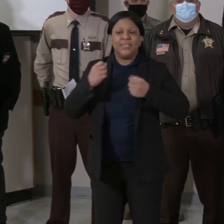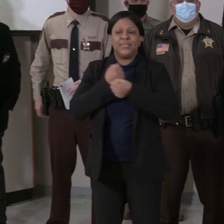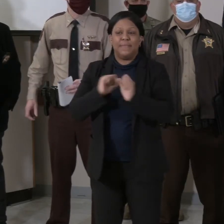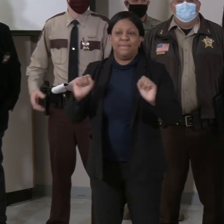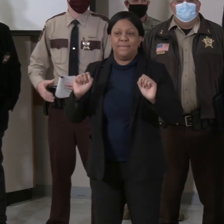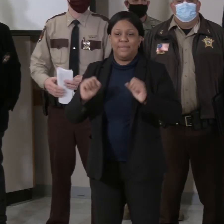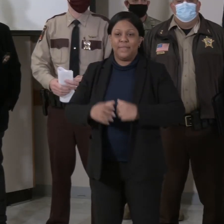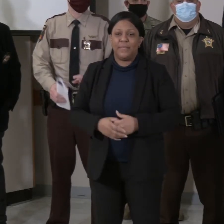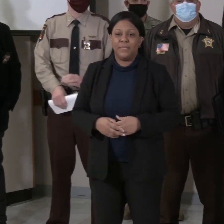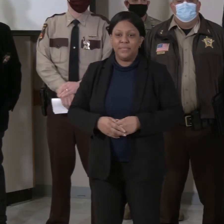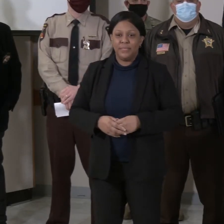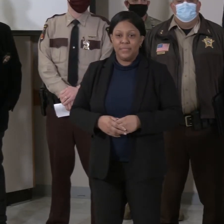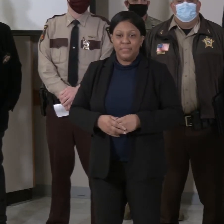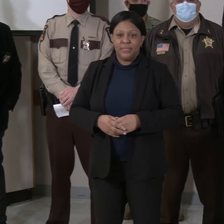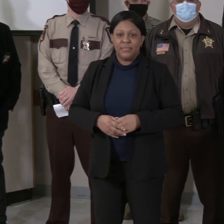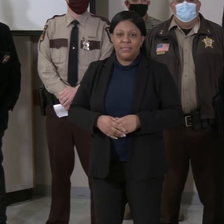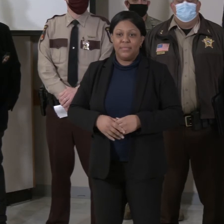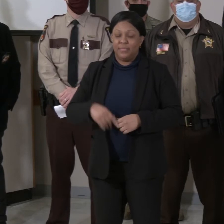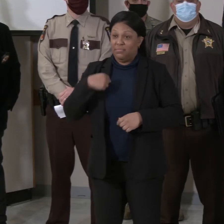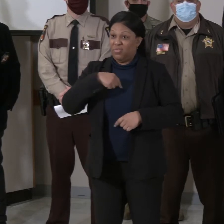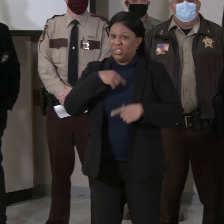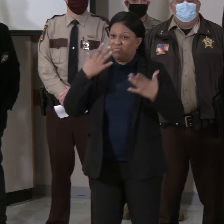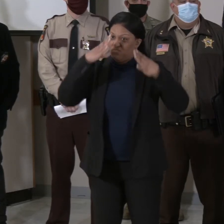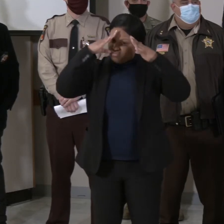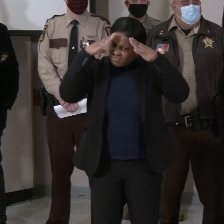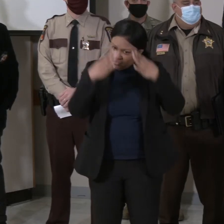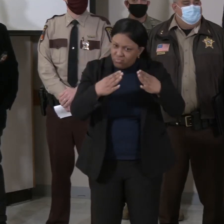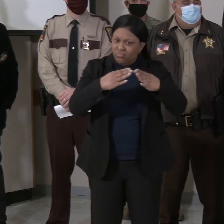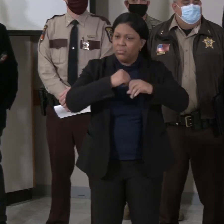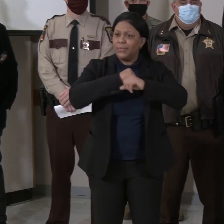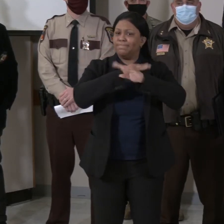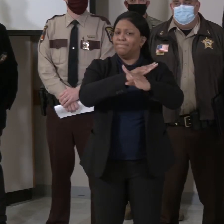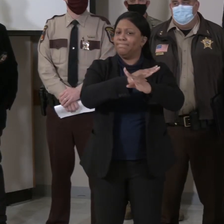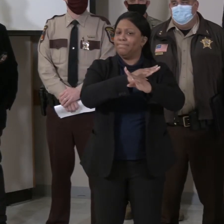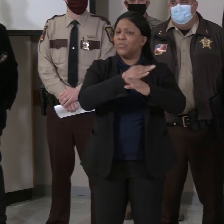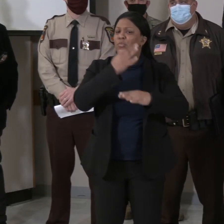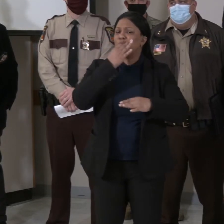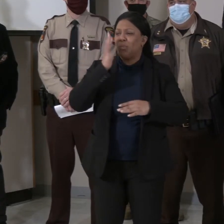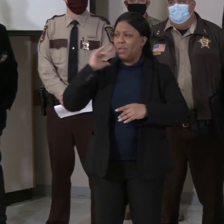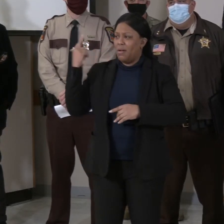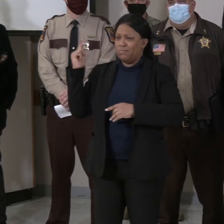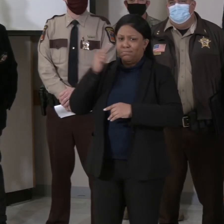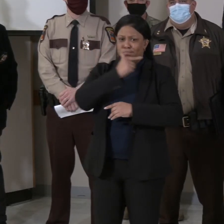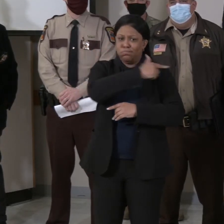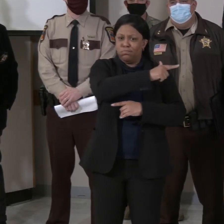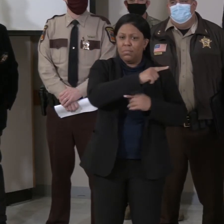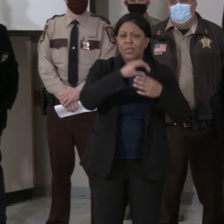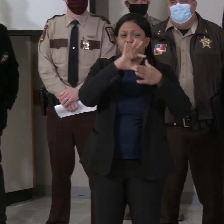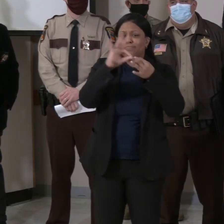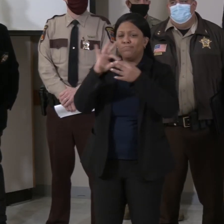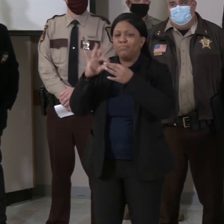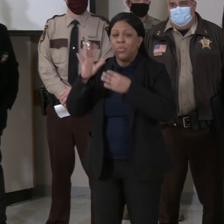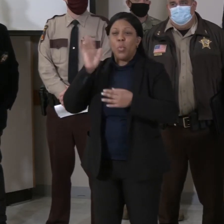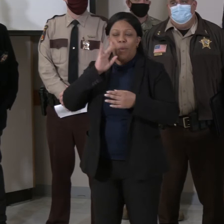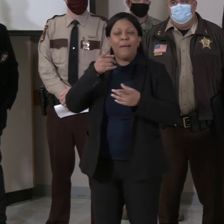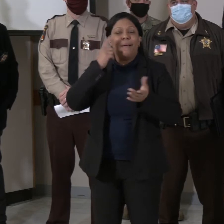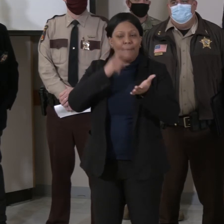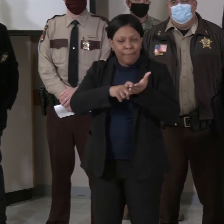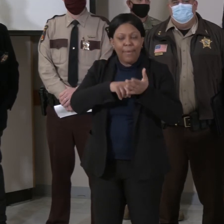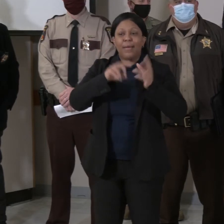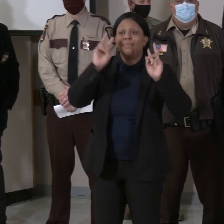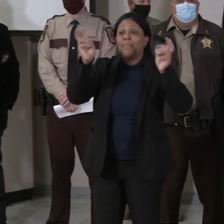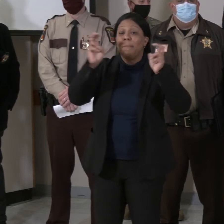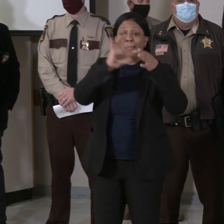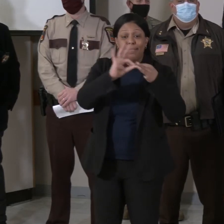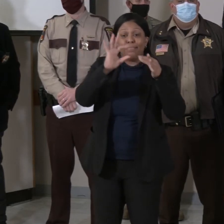and you'll hear more about that in the upcoming remarks, it is also very important that we ensure for everyone's